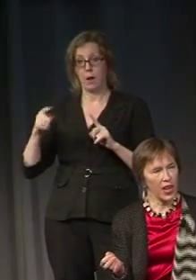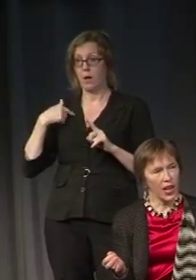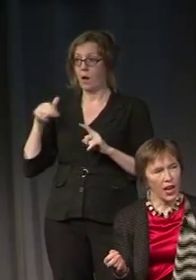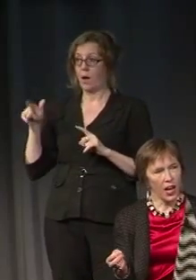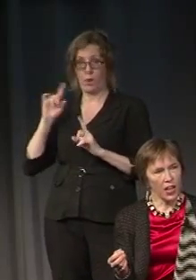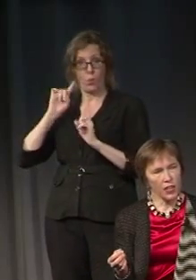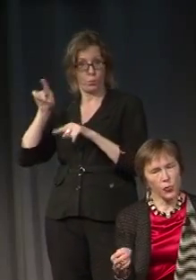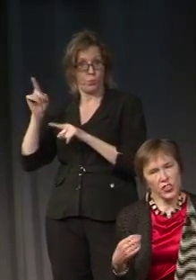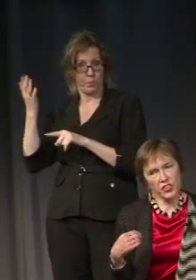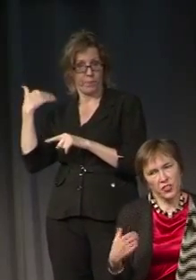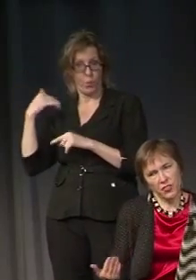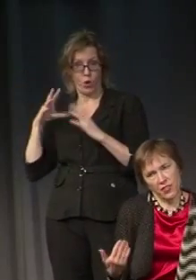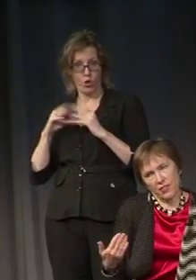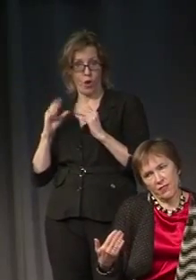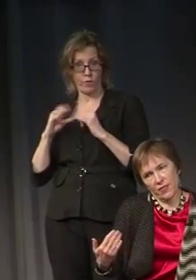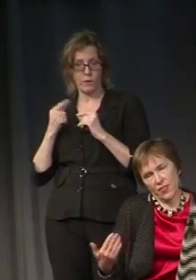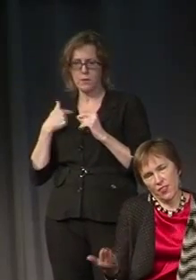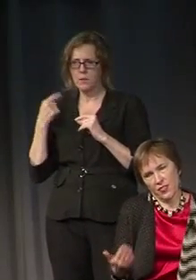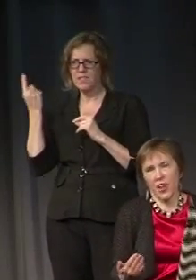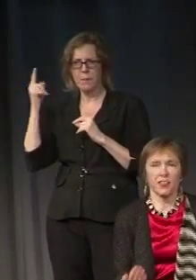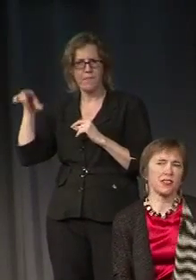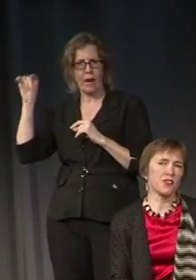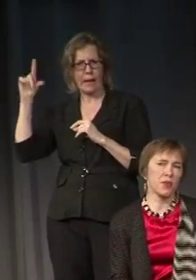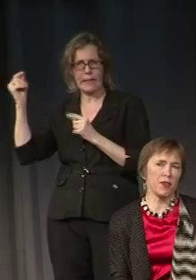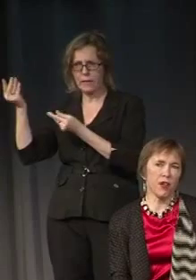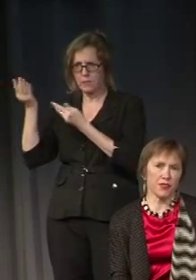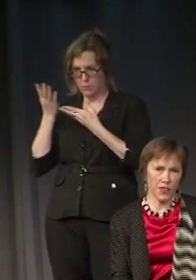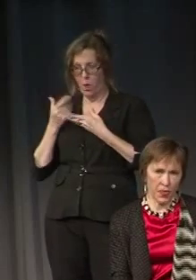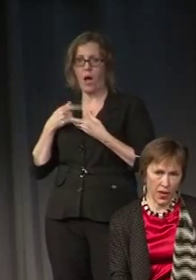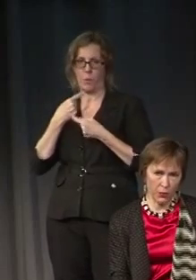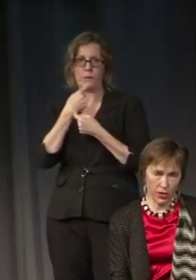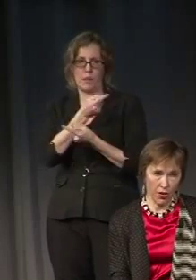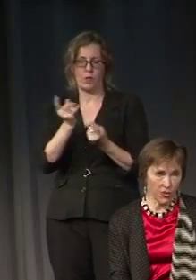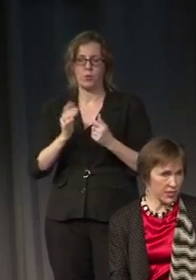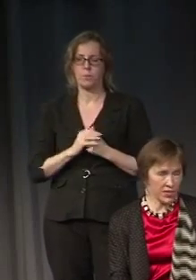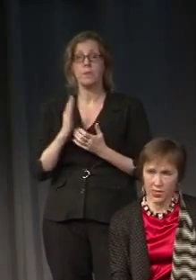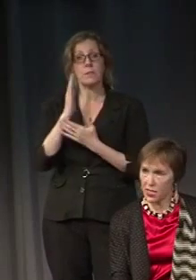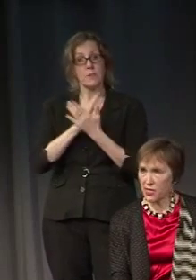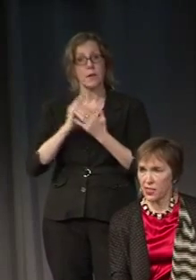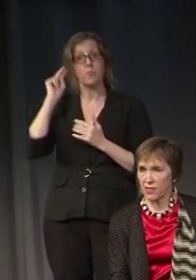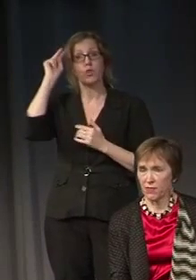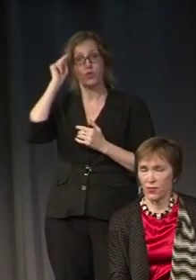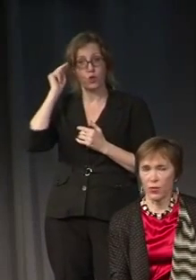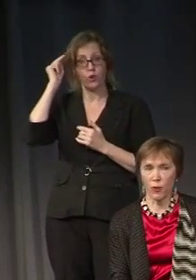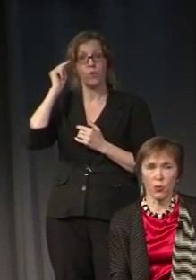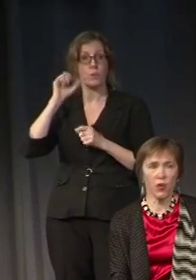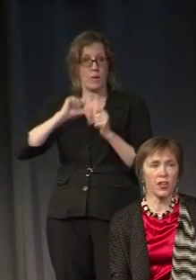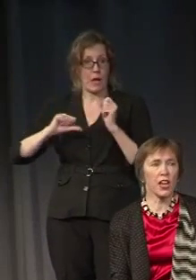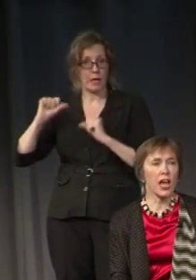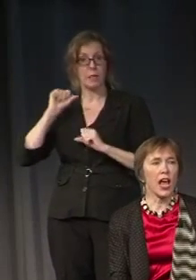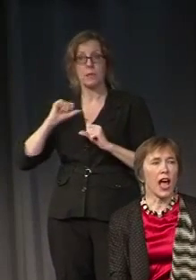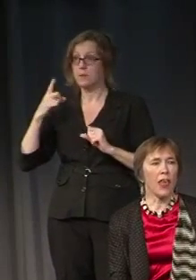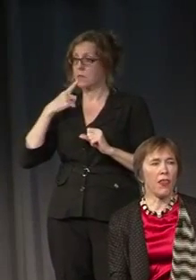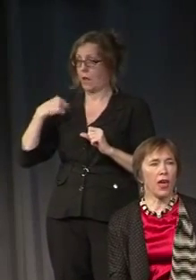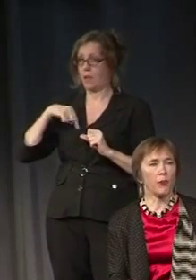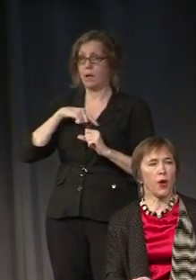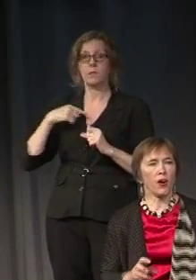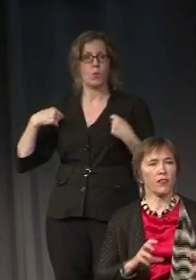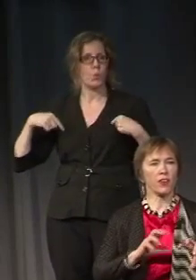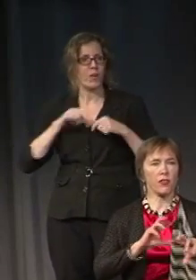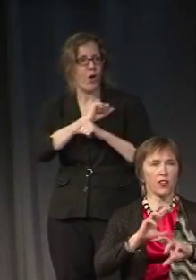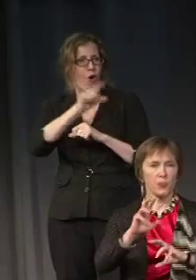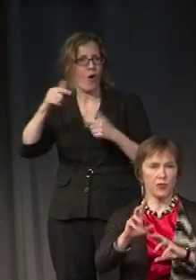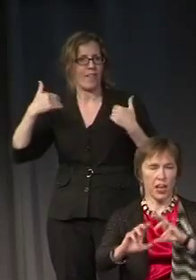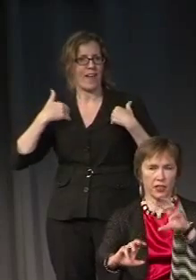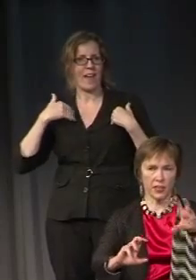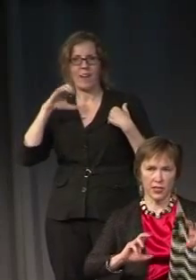attended, in which certain neuroscientists are theorizing that we are all synesthetes when we are born, and that part